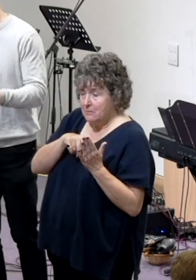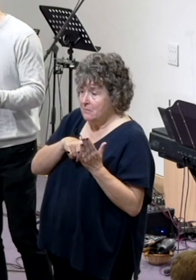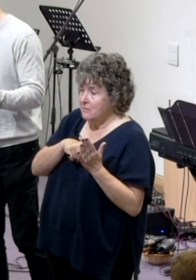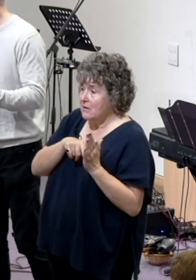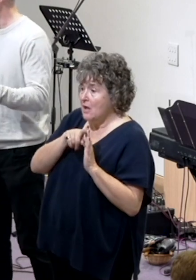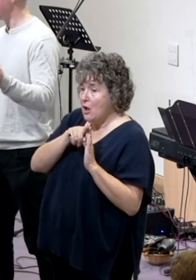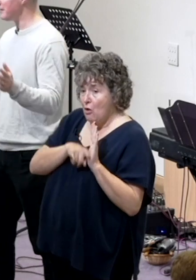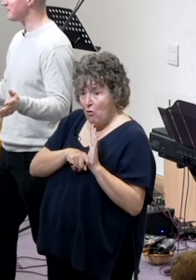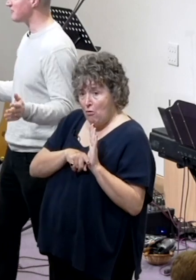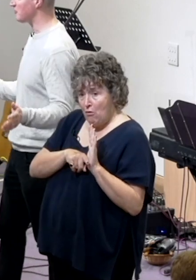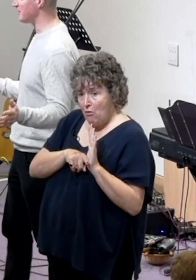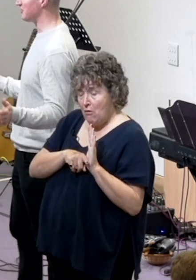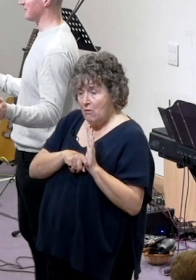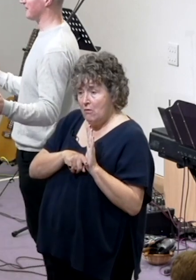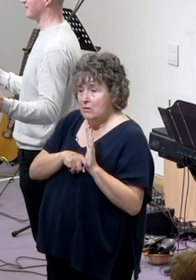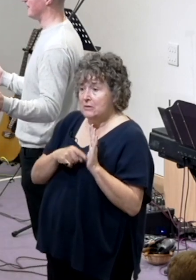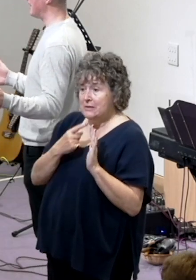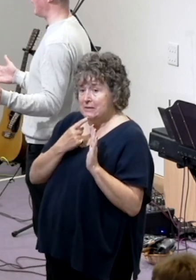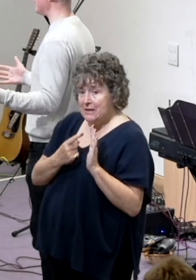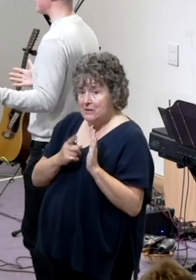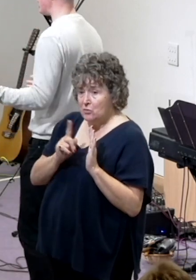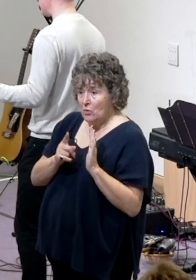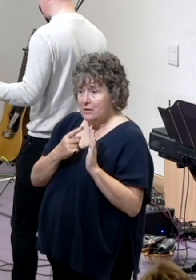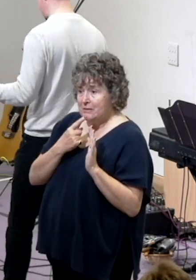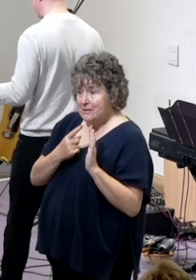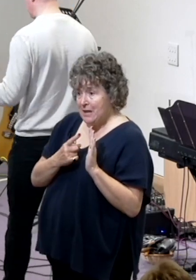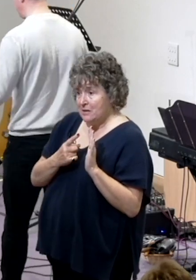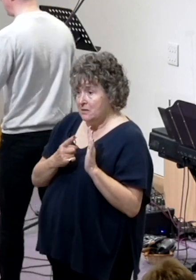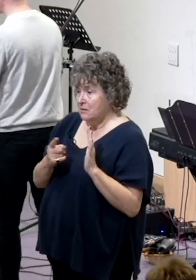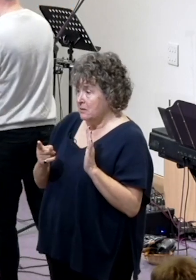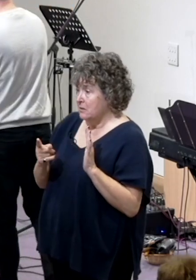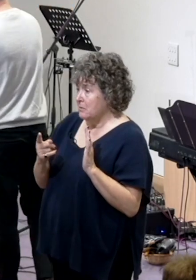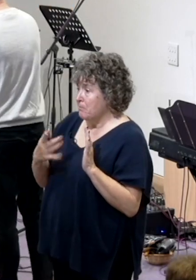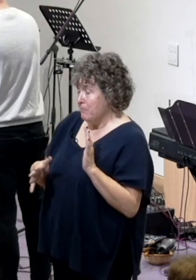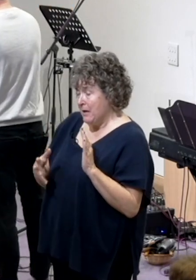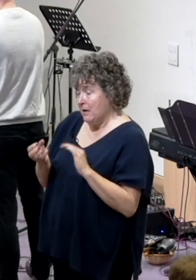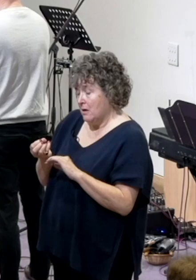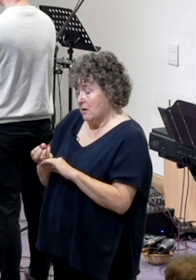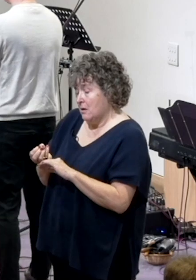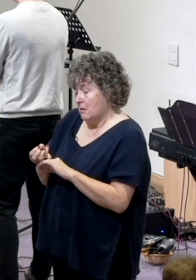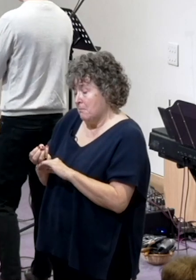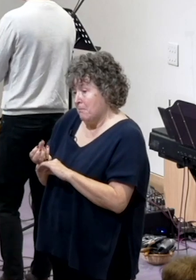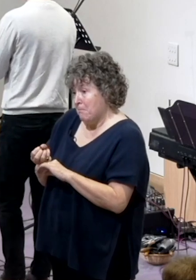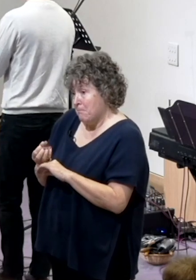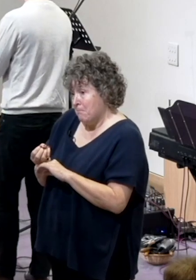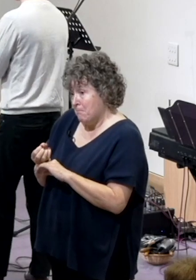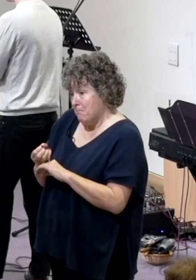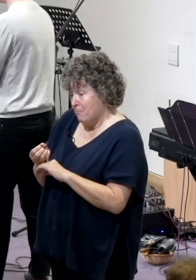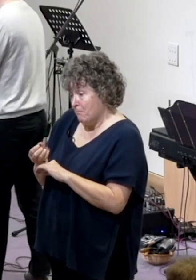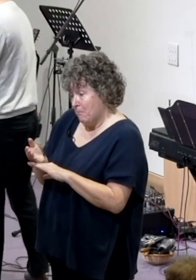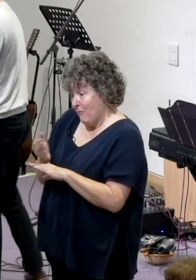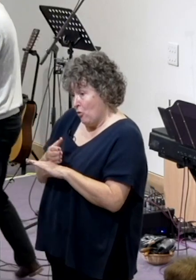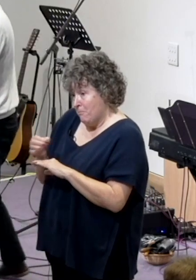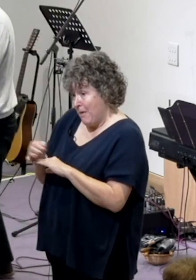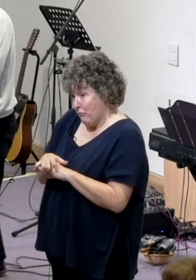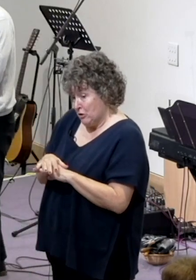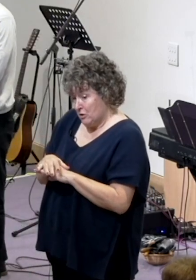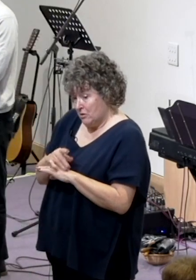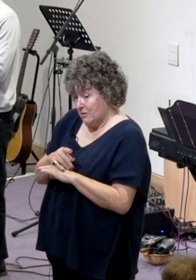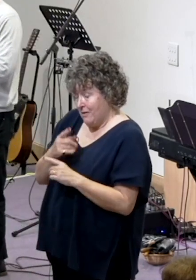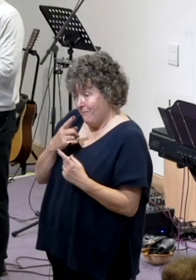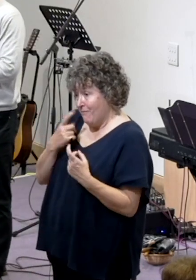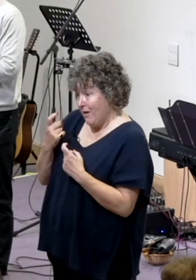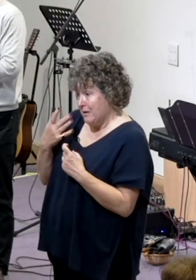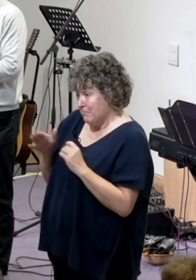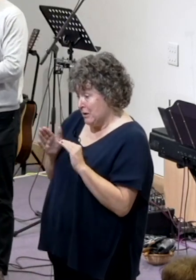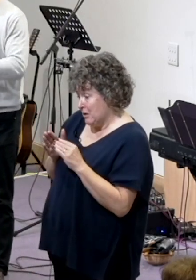a law for this situation. And it says that if you're pledged to be married to someone and then you discover that they've cheated on